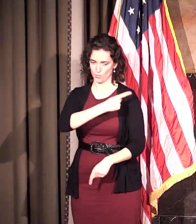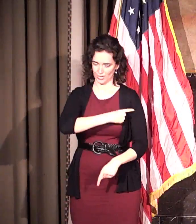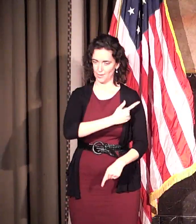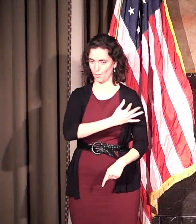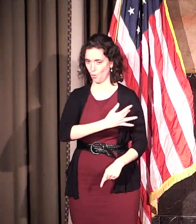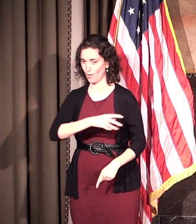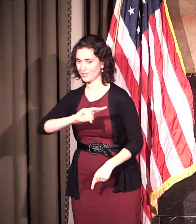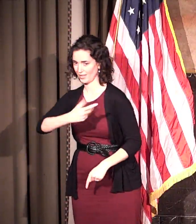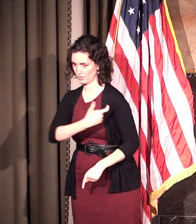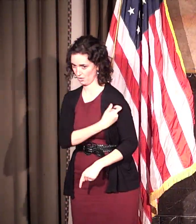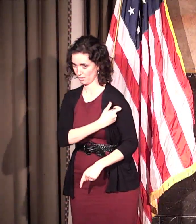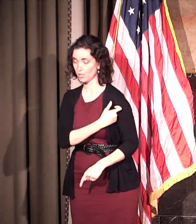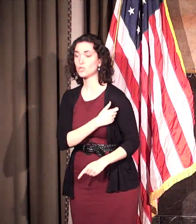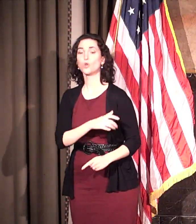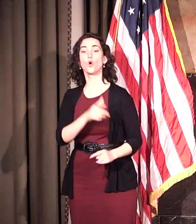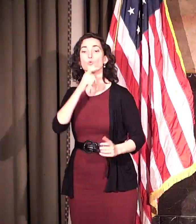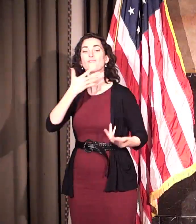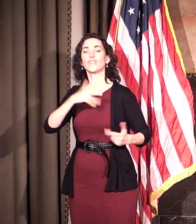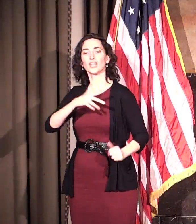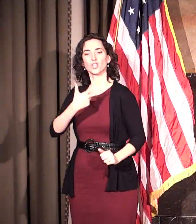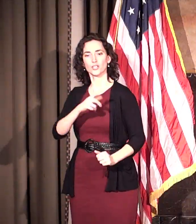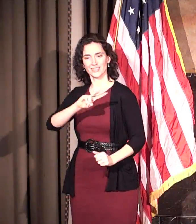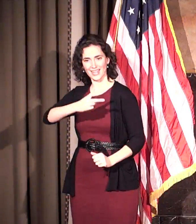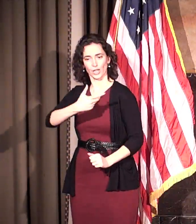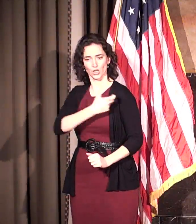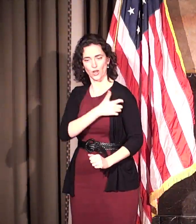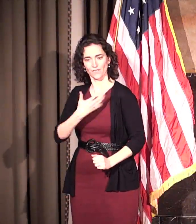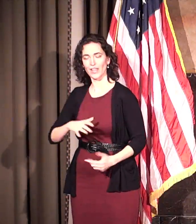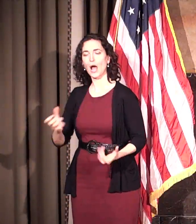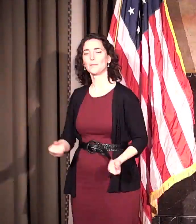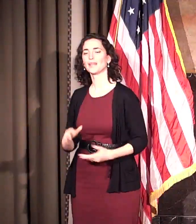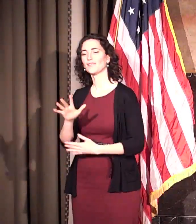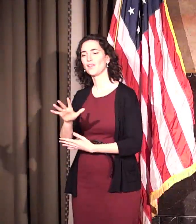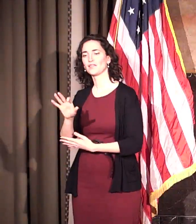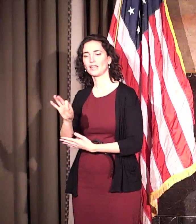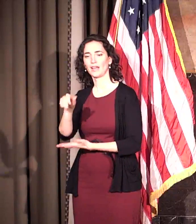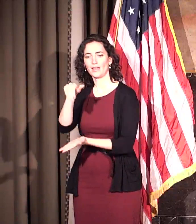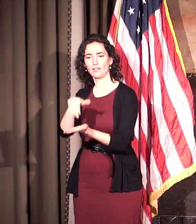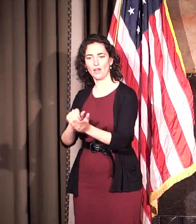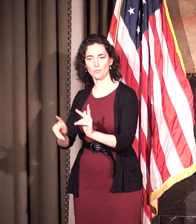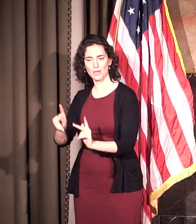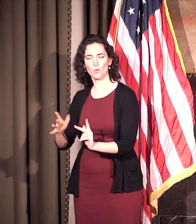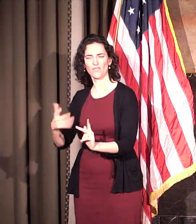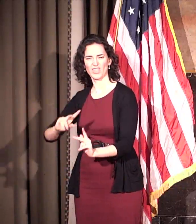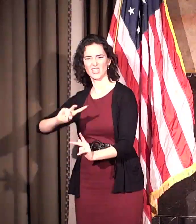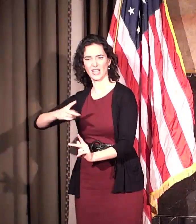So 59,000 individuals have actually received their second dose